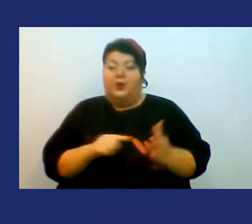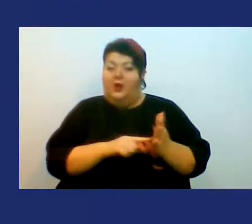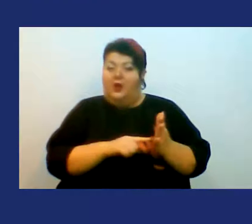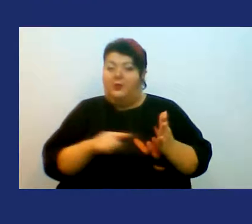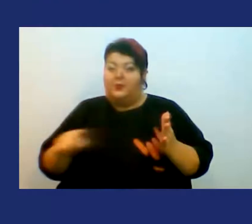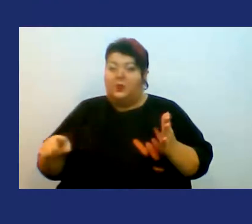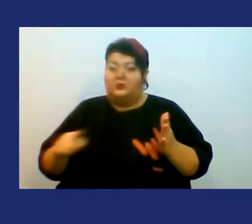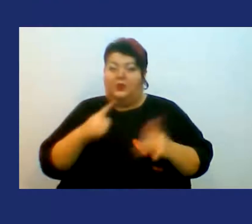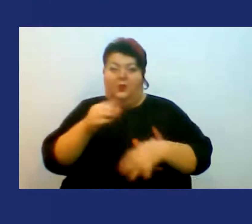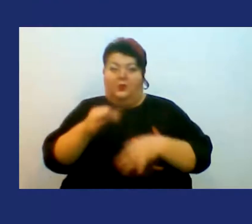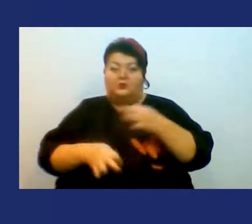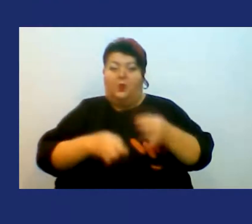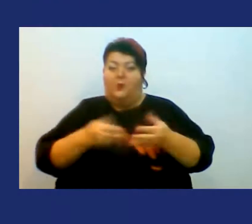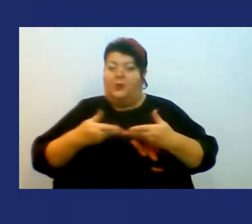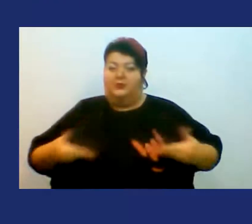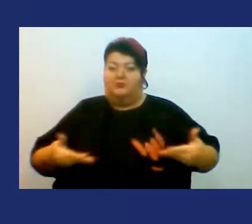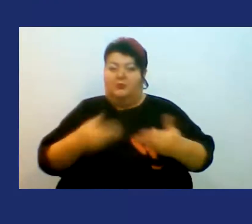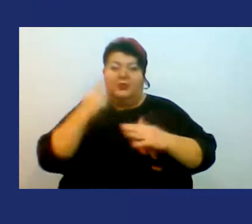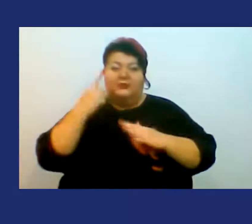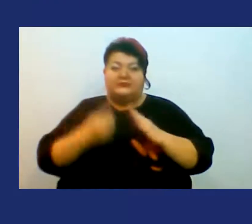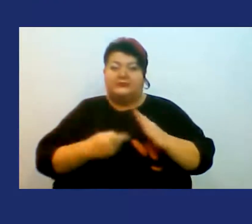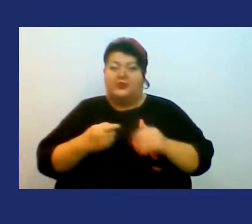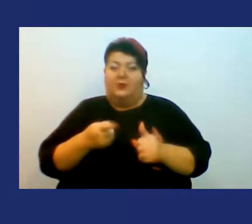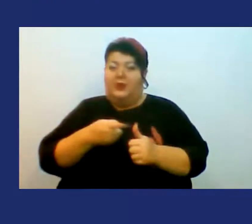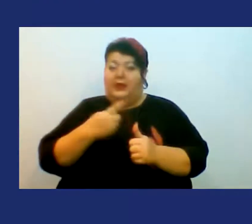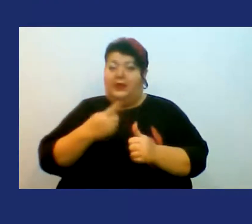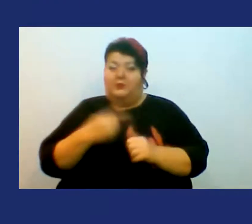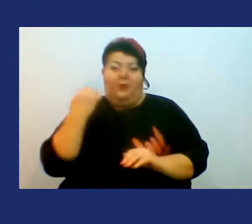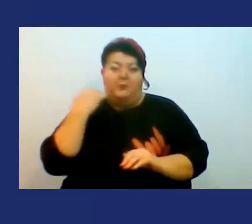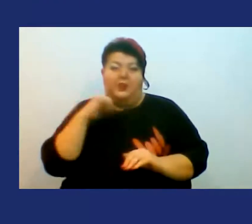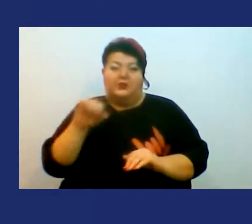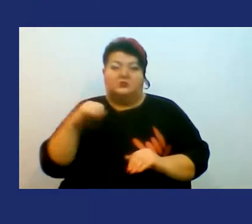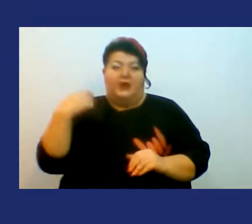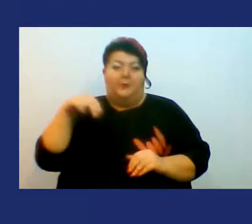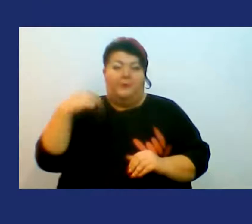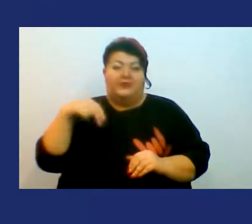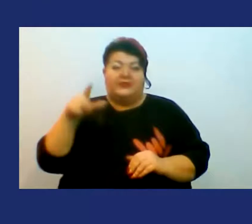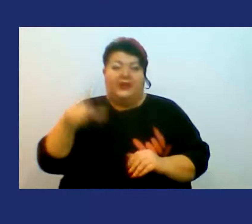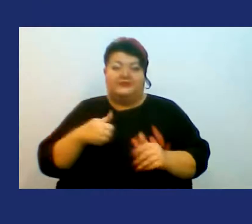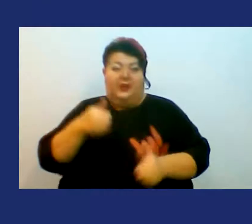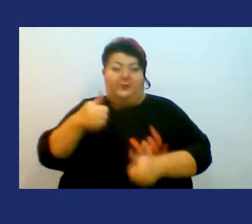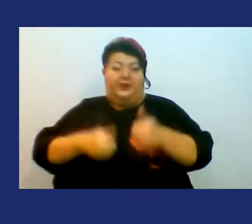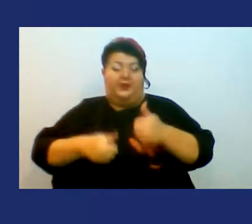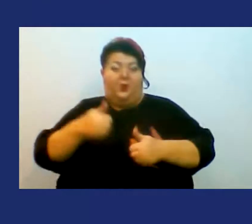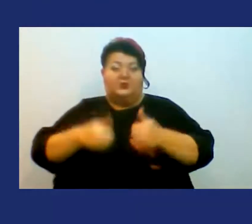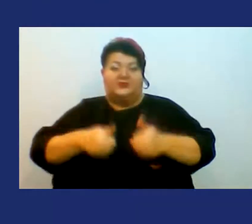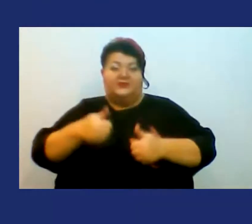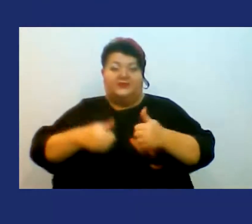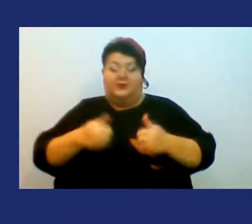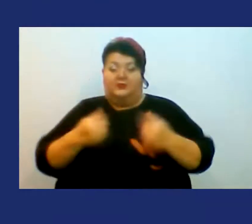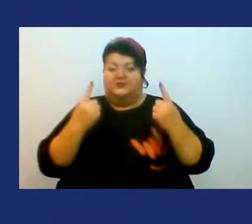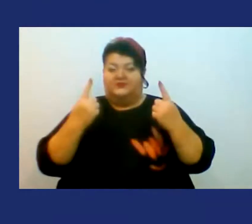within the next 24 hours, we will learn the name of the winner of this president election.